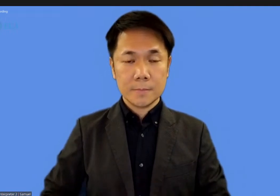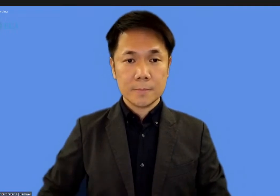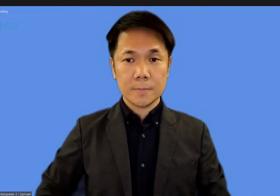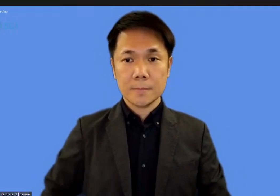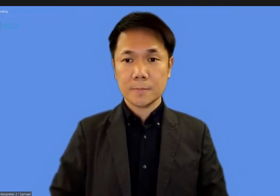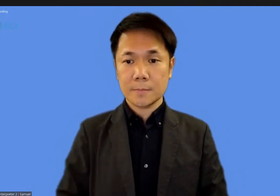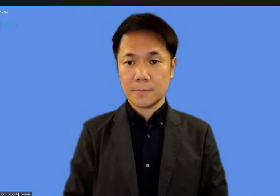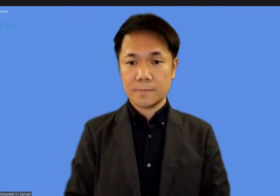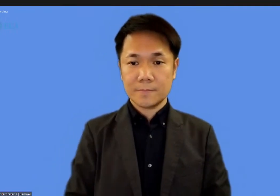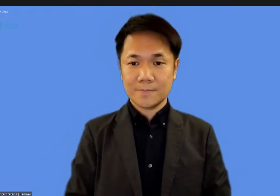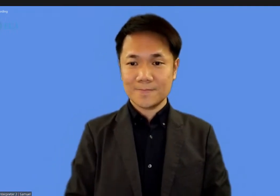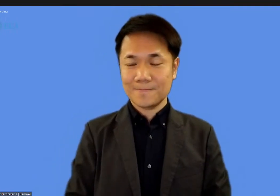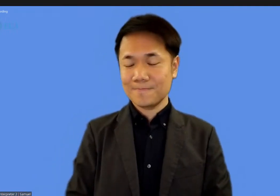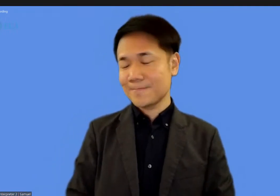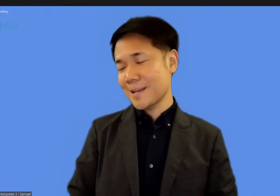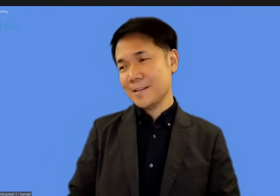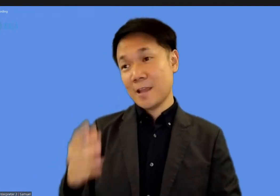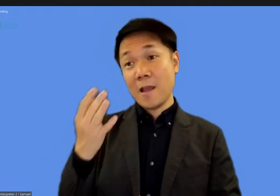Merci.